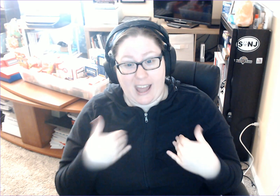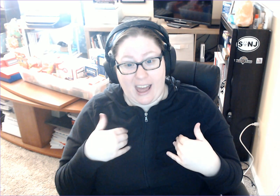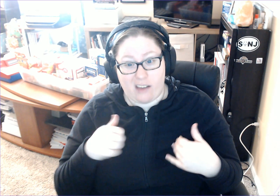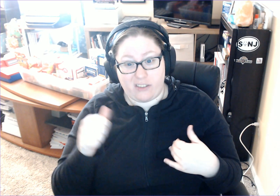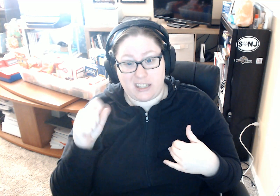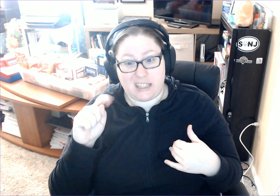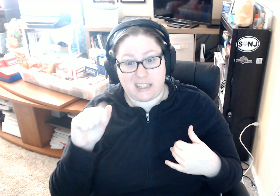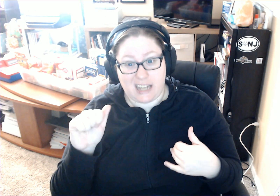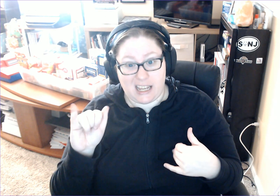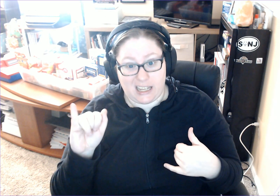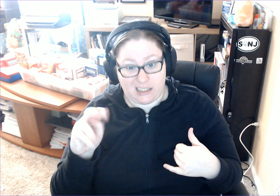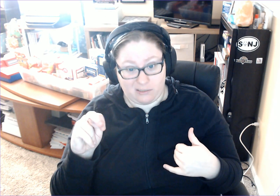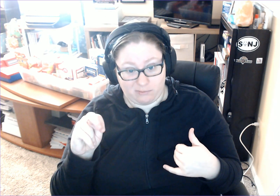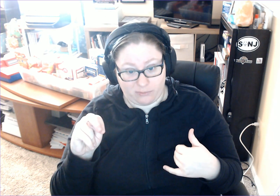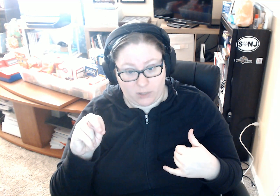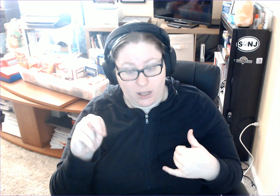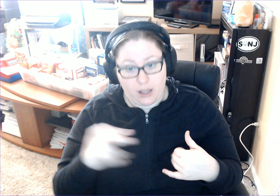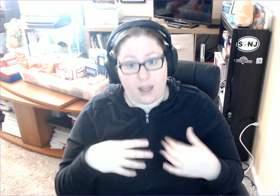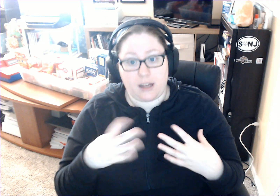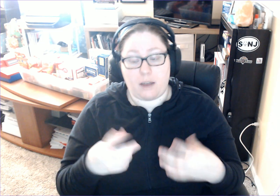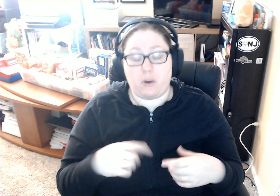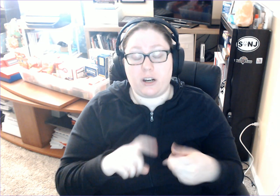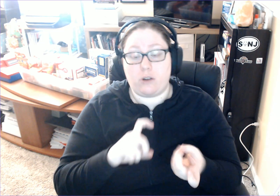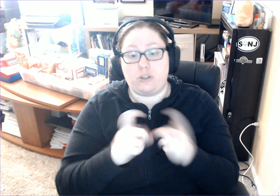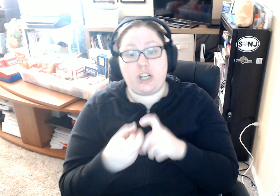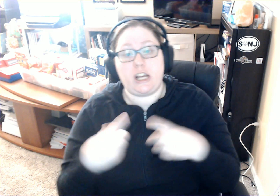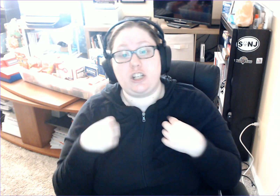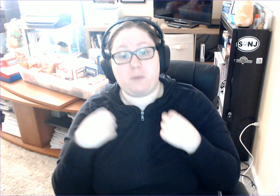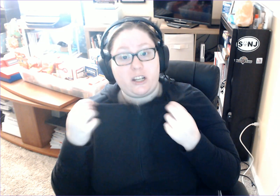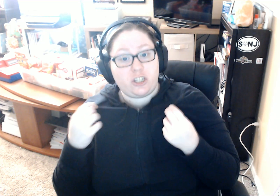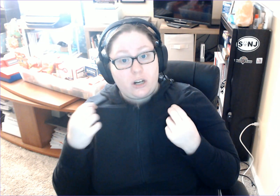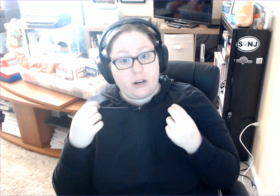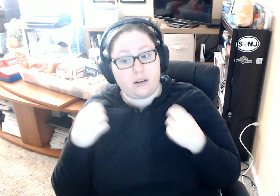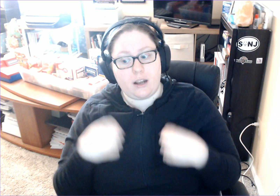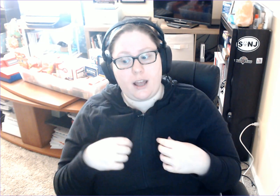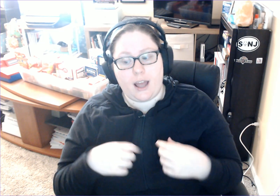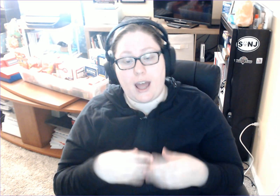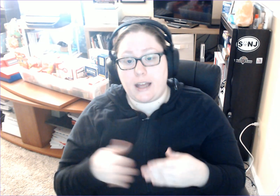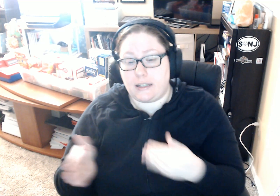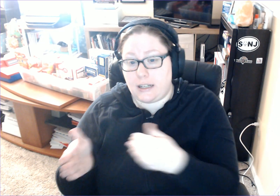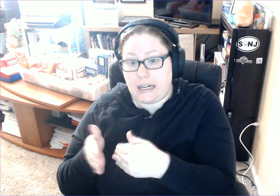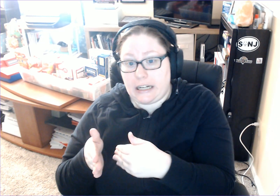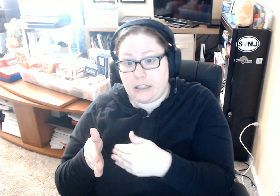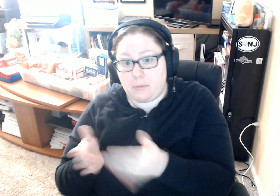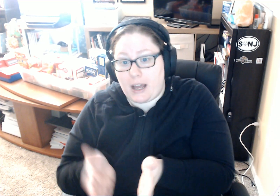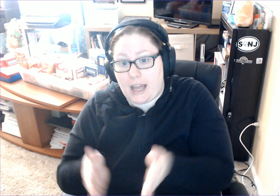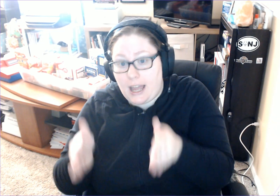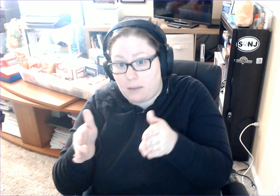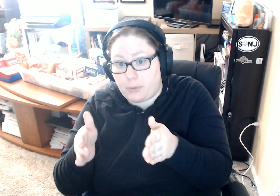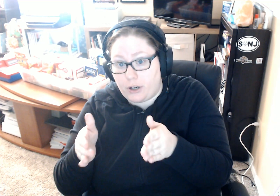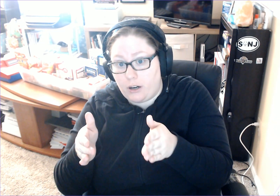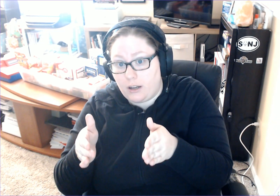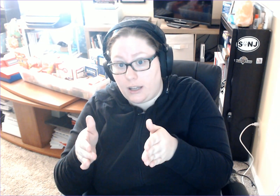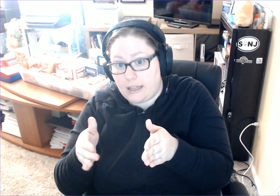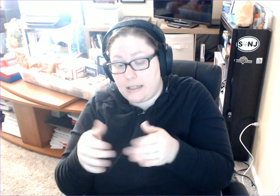a stain and I want to go change my shirt, and near my hamper is